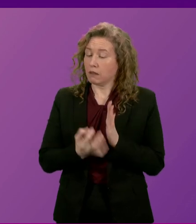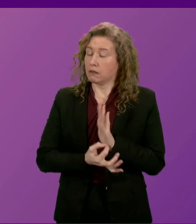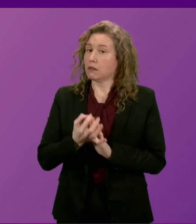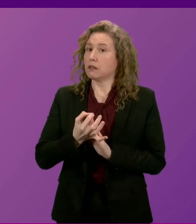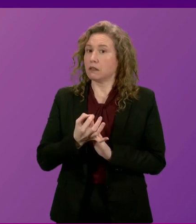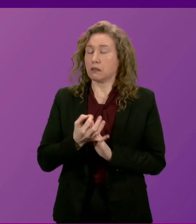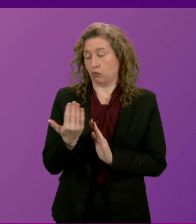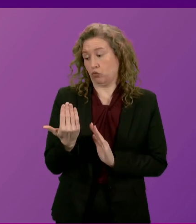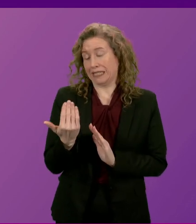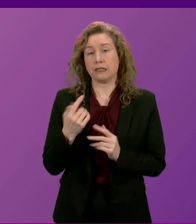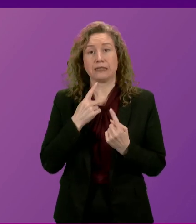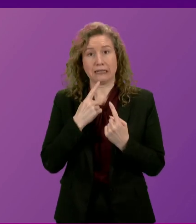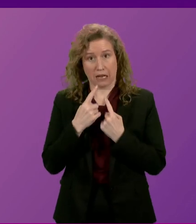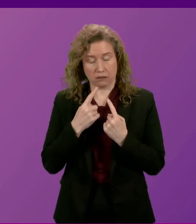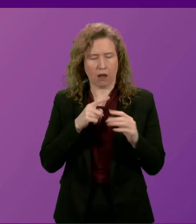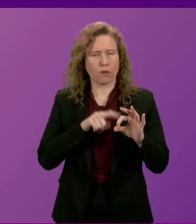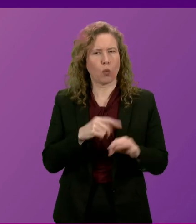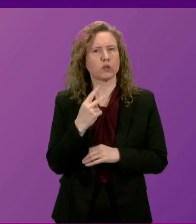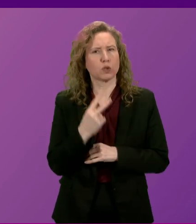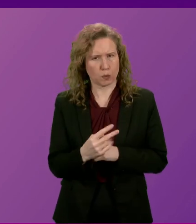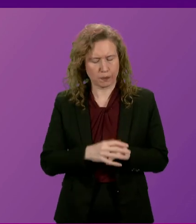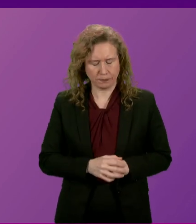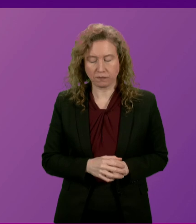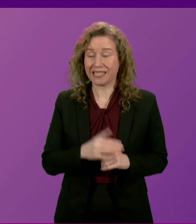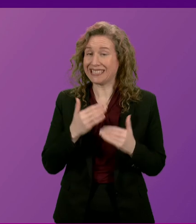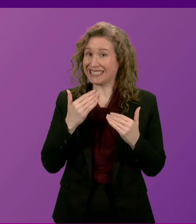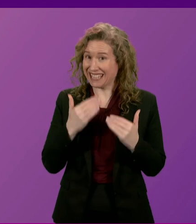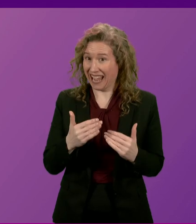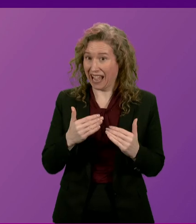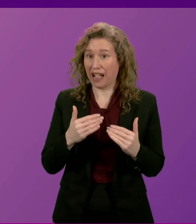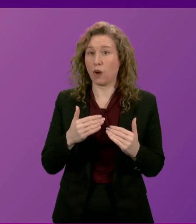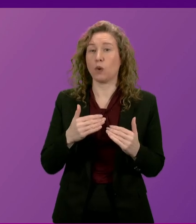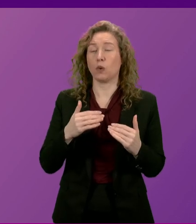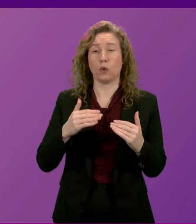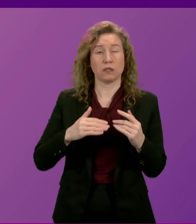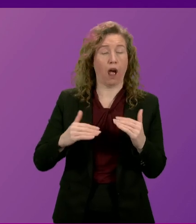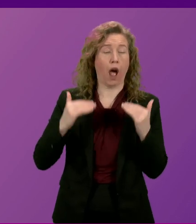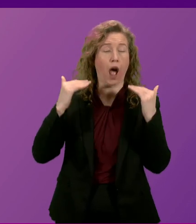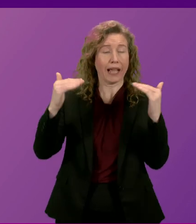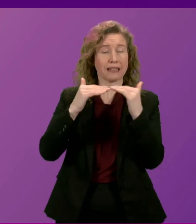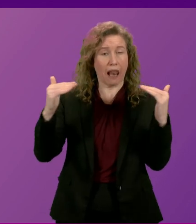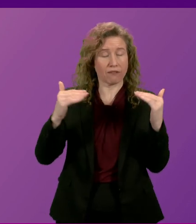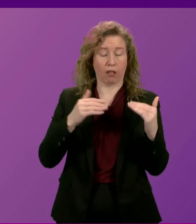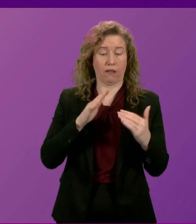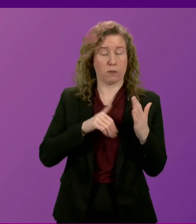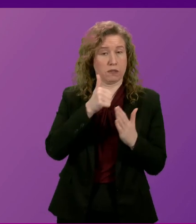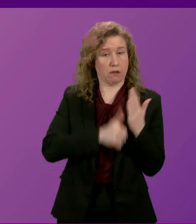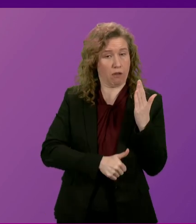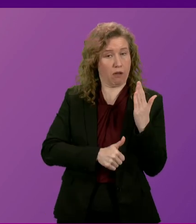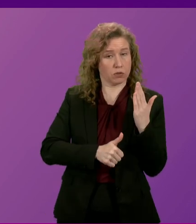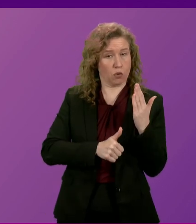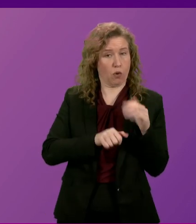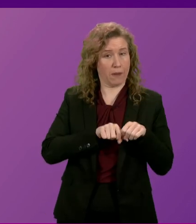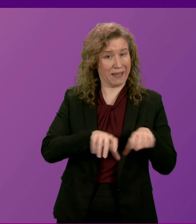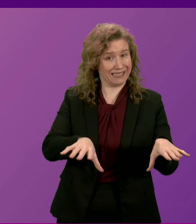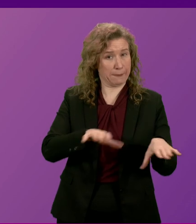the most recent data available for quarter two, and is now at the highest level since the start of the pandemic. Now, the problems that Mr. Sawa puts